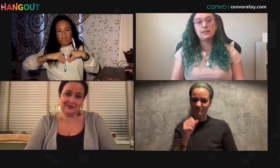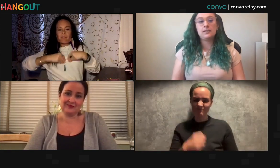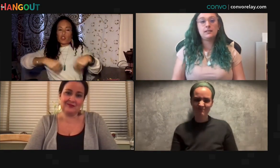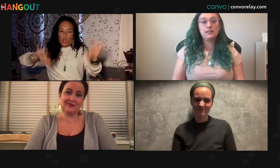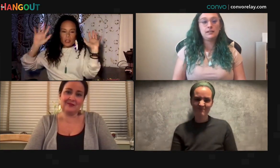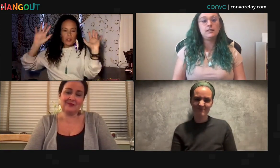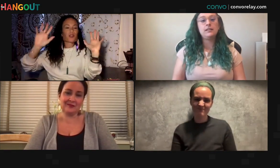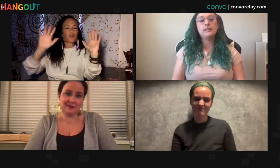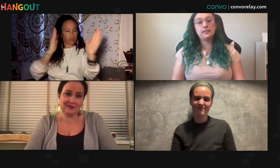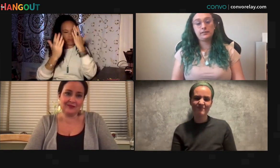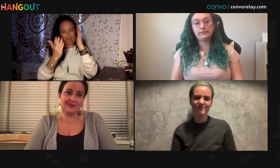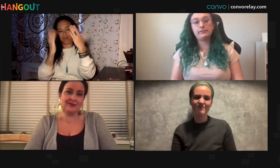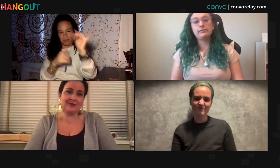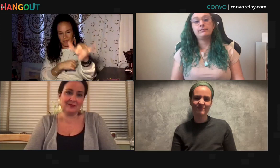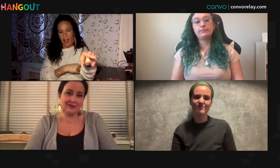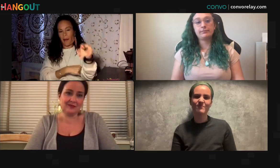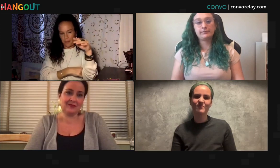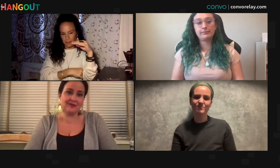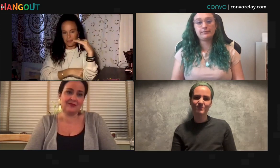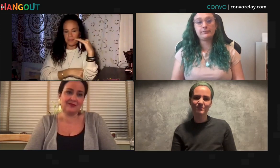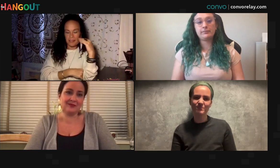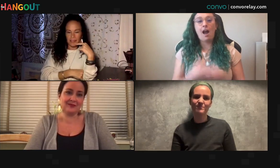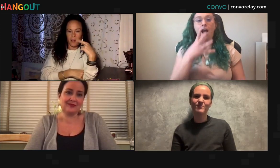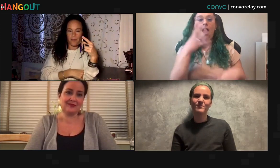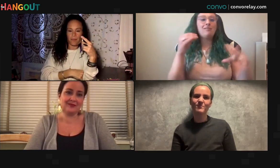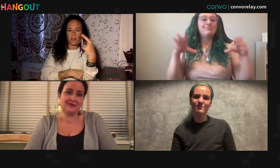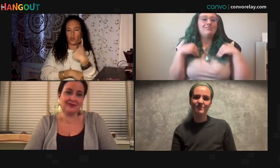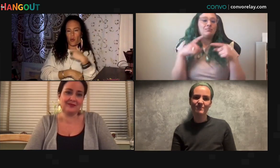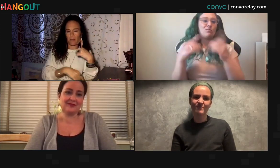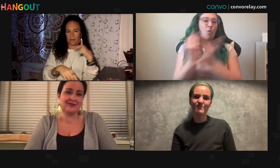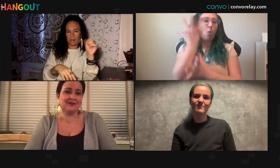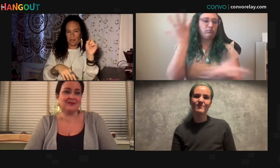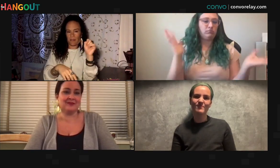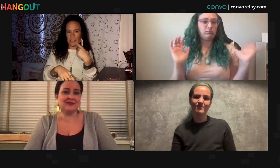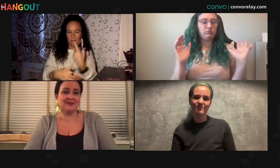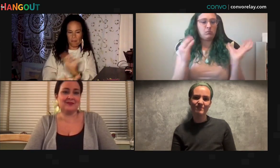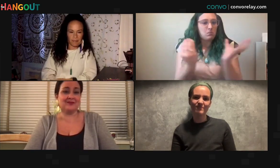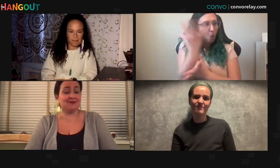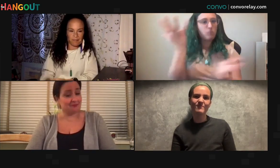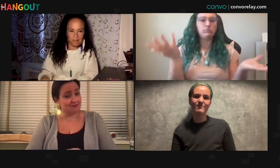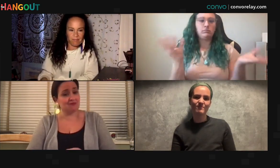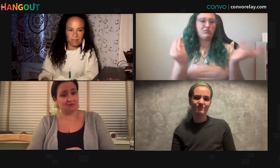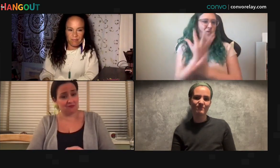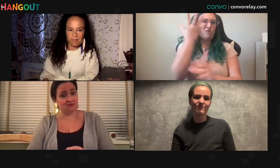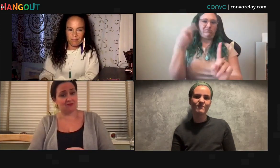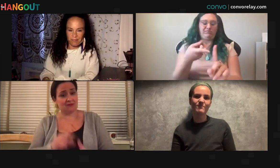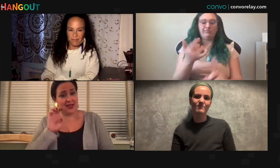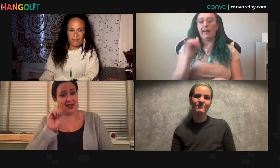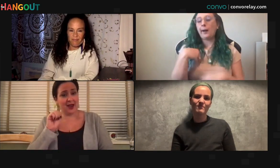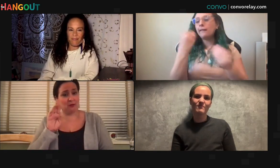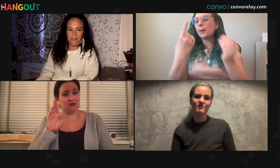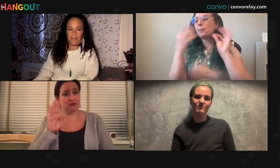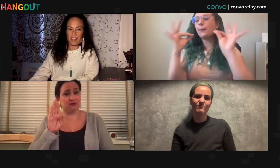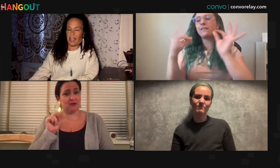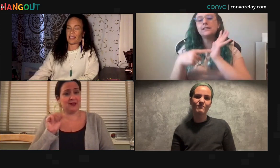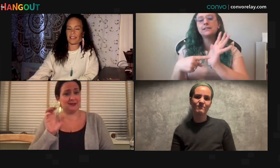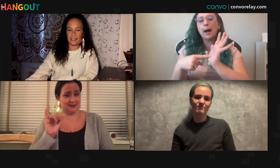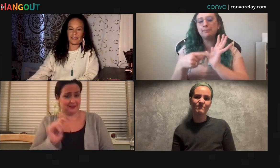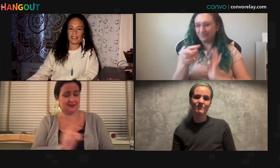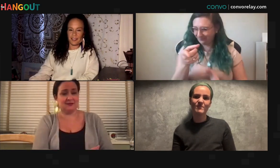everything. And of course, we wrestle with the worst and the best. Yeah. And this is Allison here. We accept to